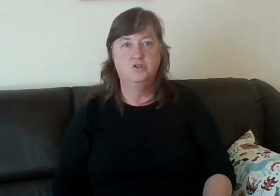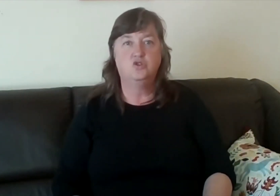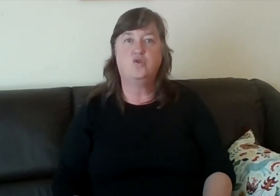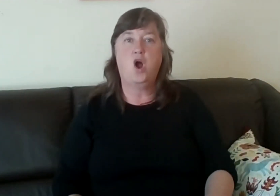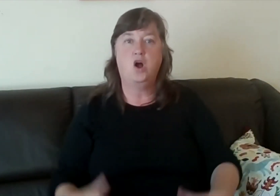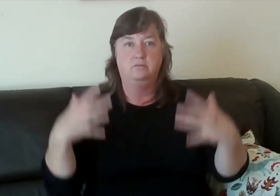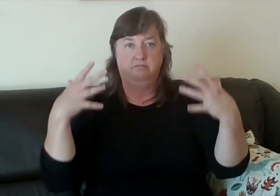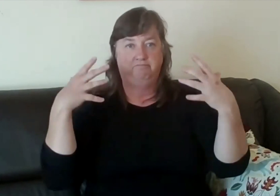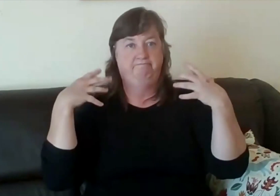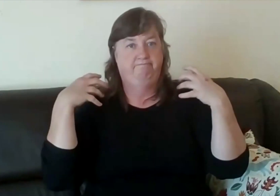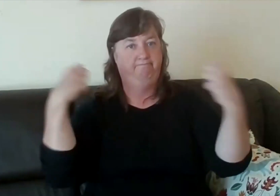Strong.